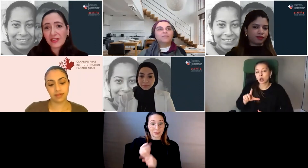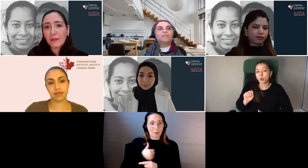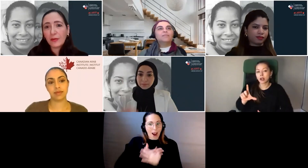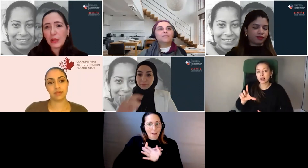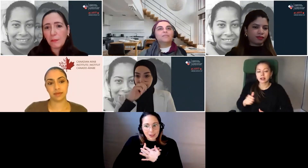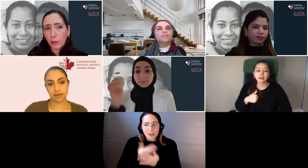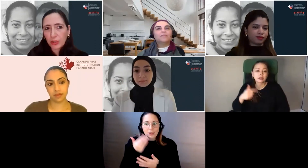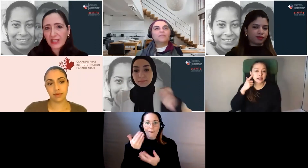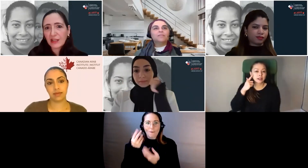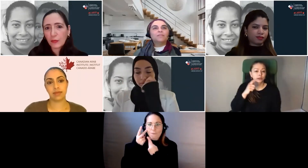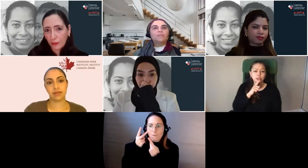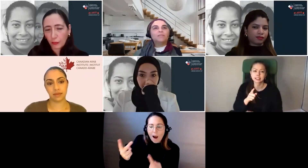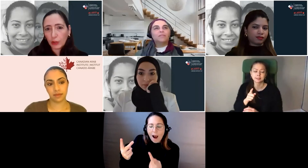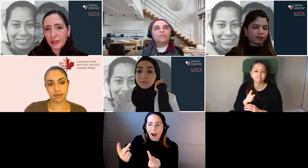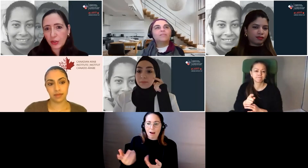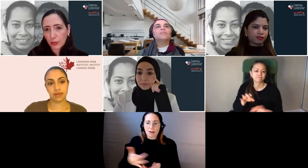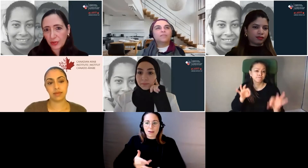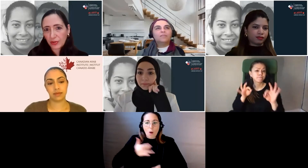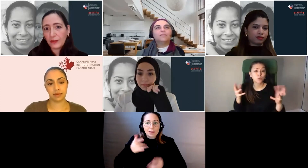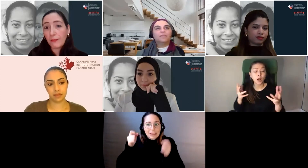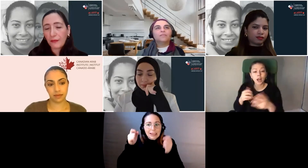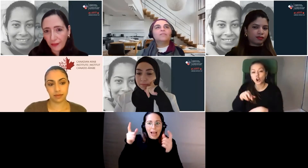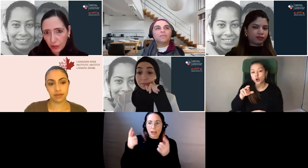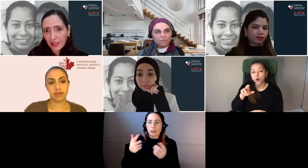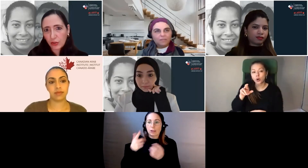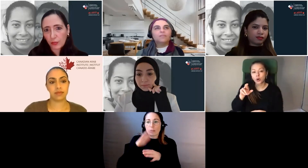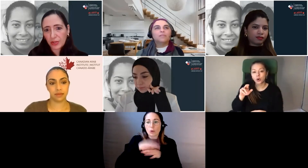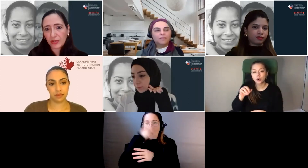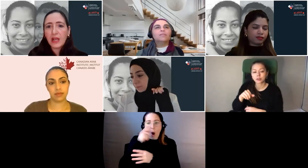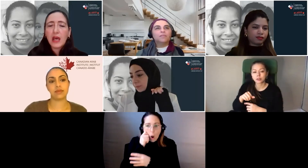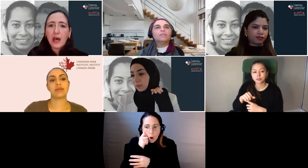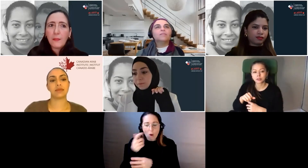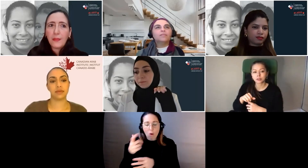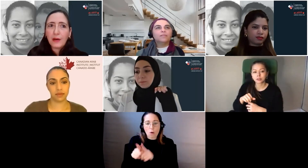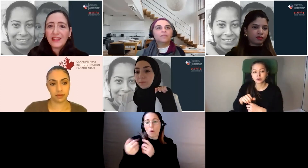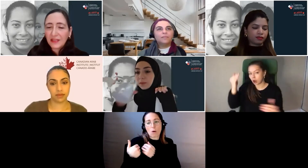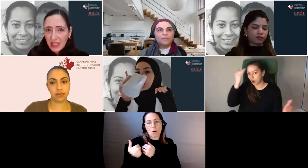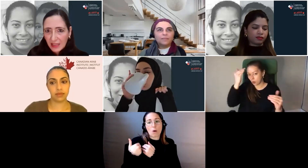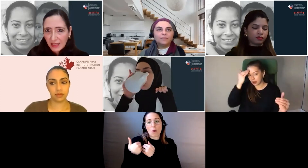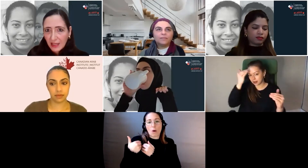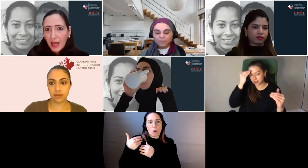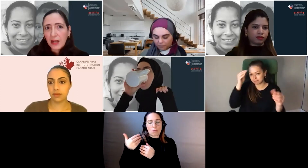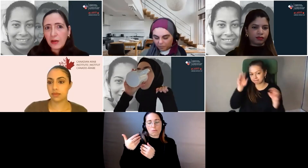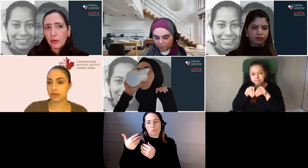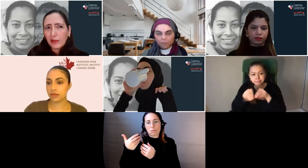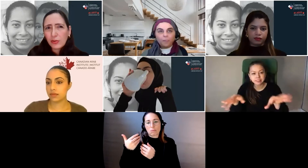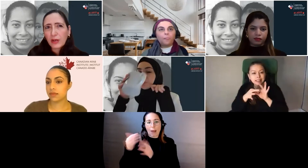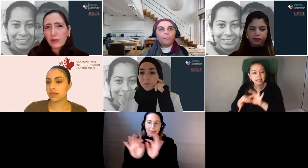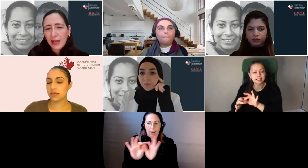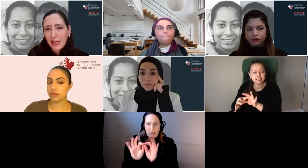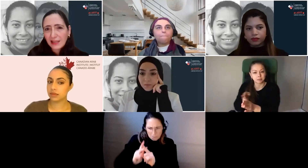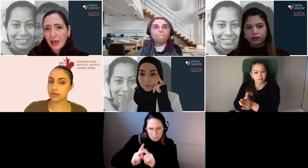several years, about the importance of the role of the interpreter, of the professional interpreter, about their needs, and